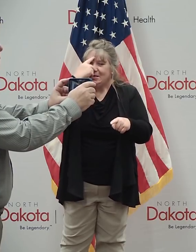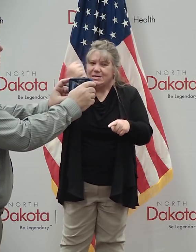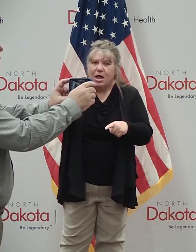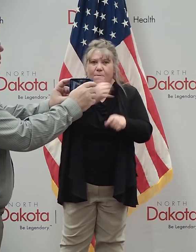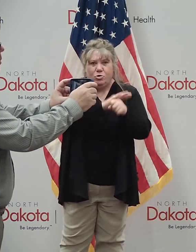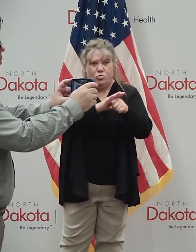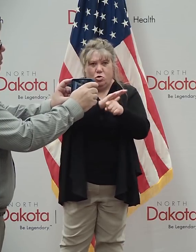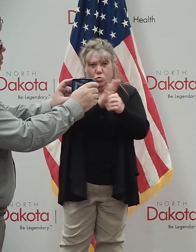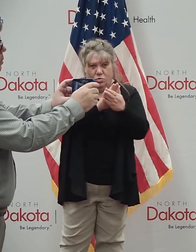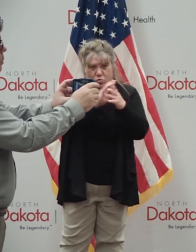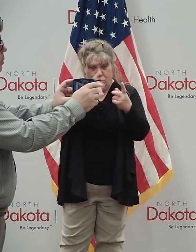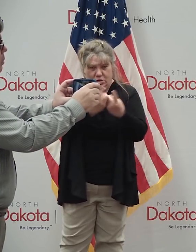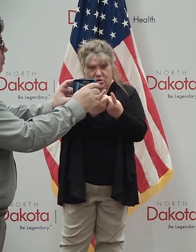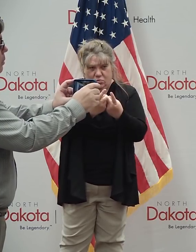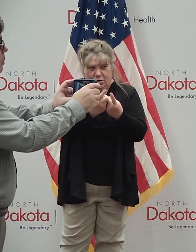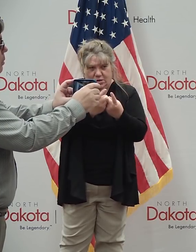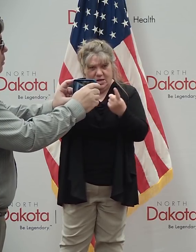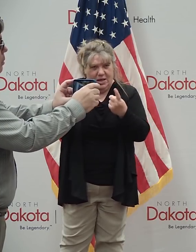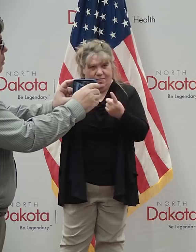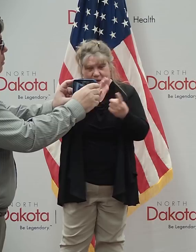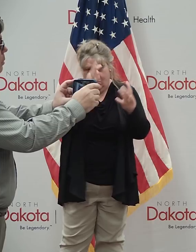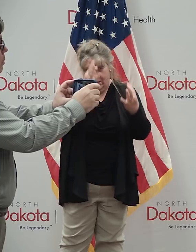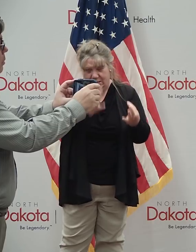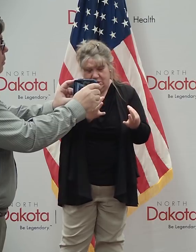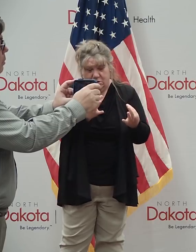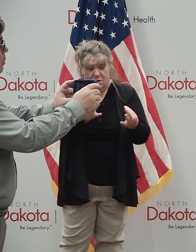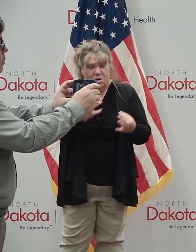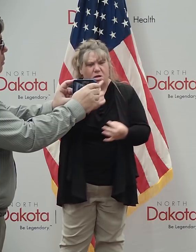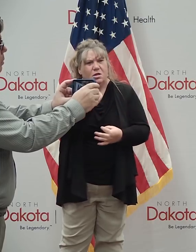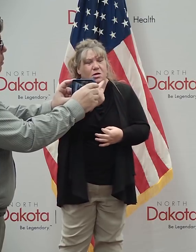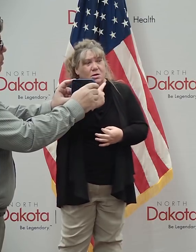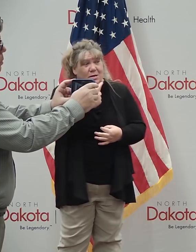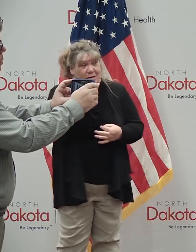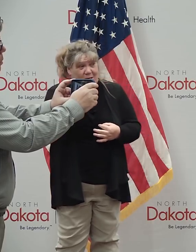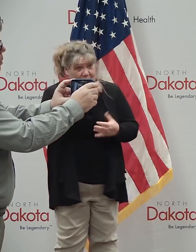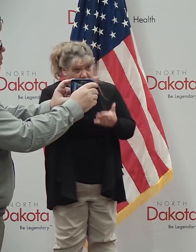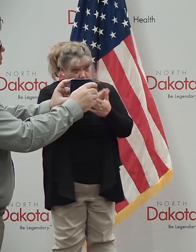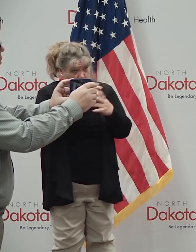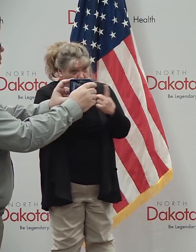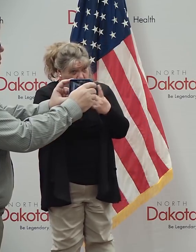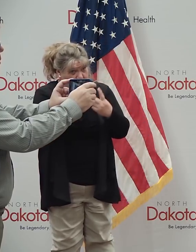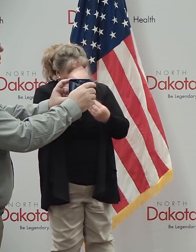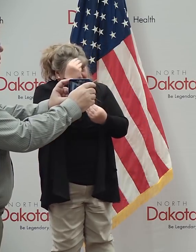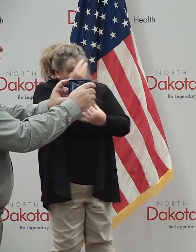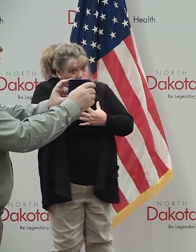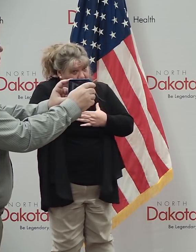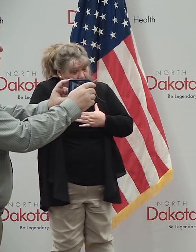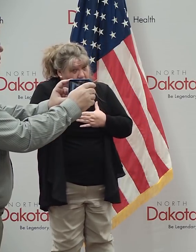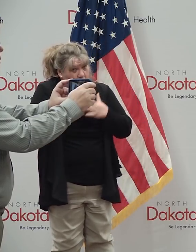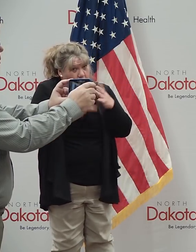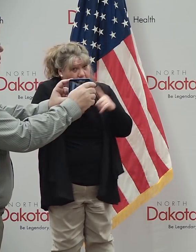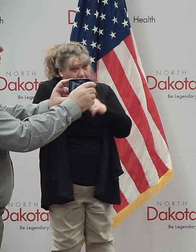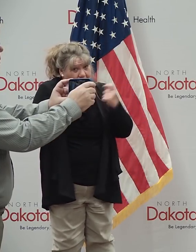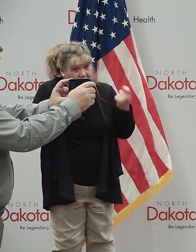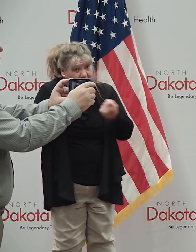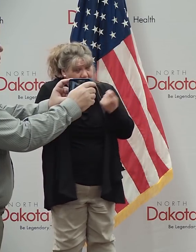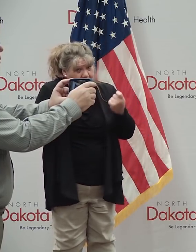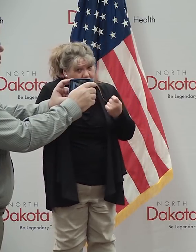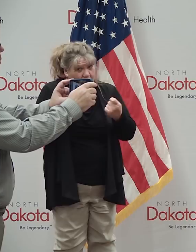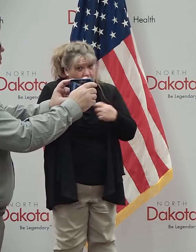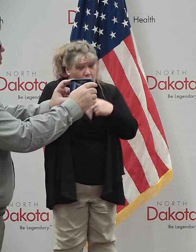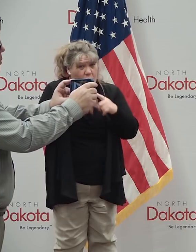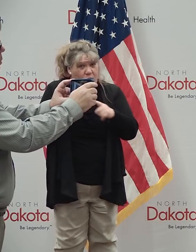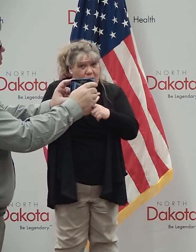local district decision-making authority. And the question was, does that school district need to report to me the type of ceremony or the type